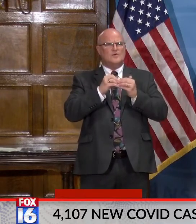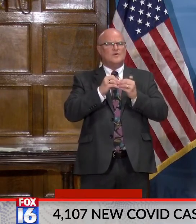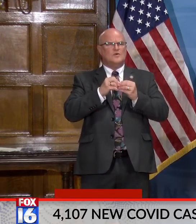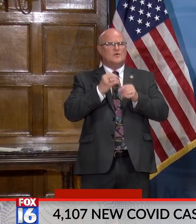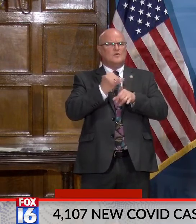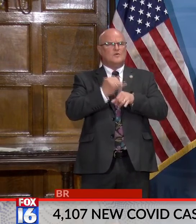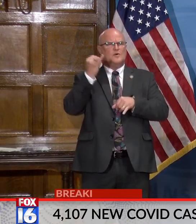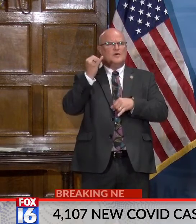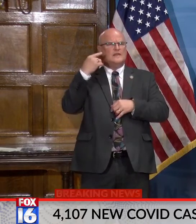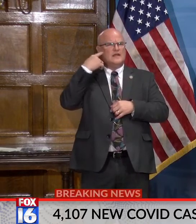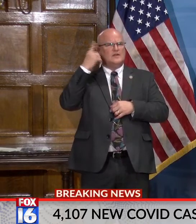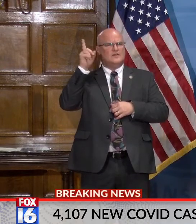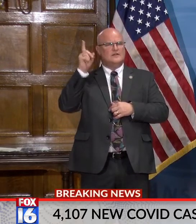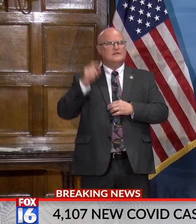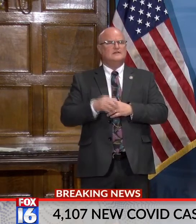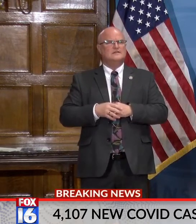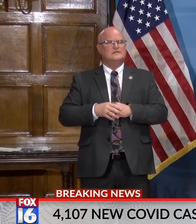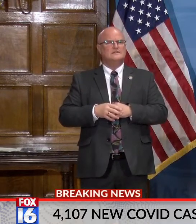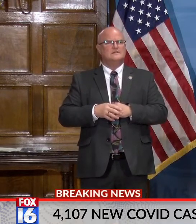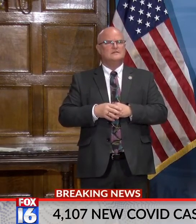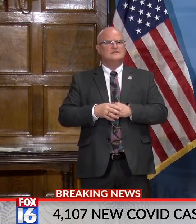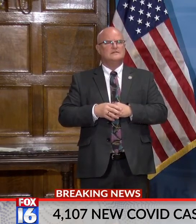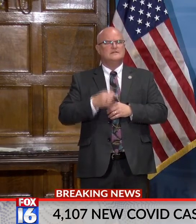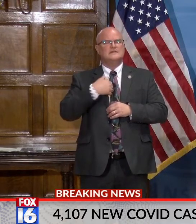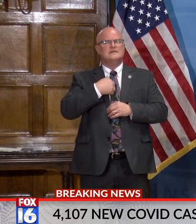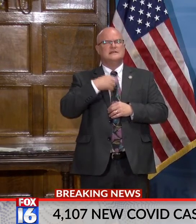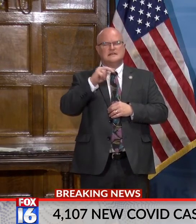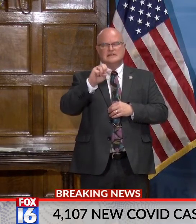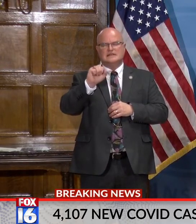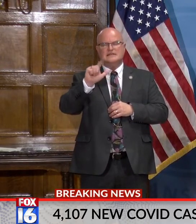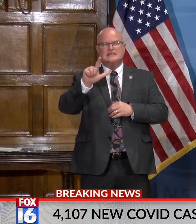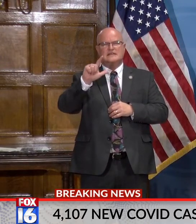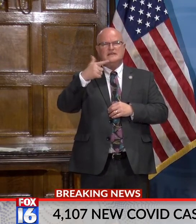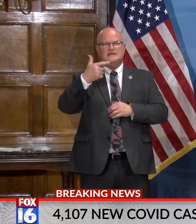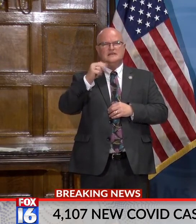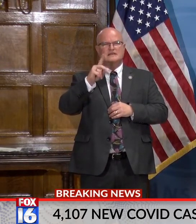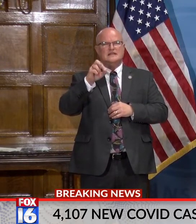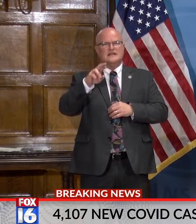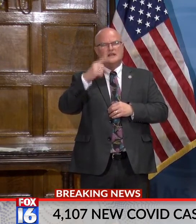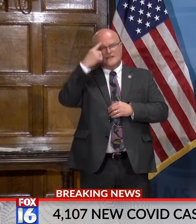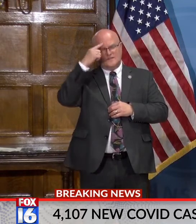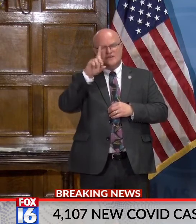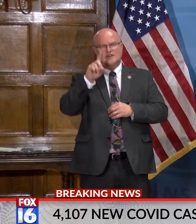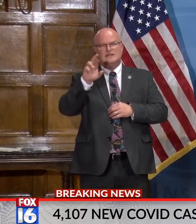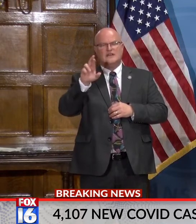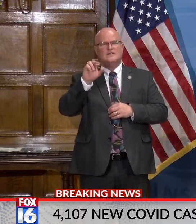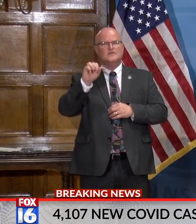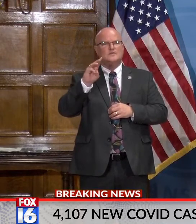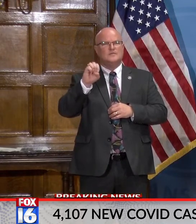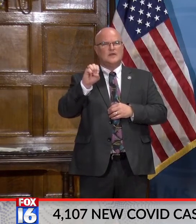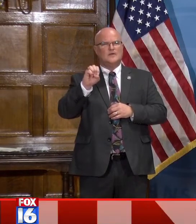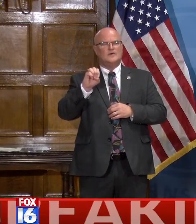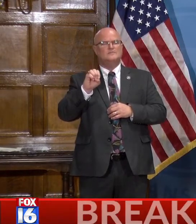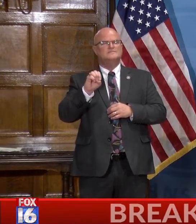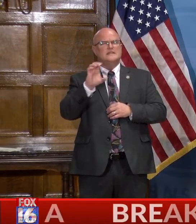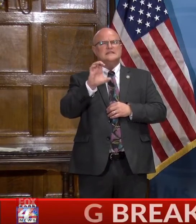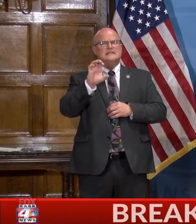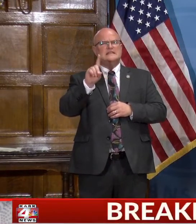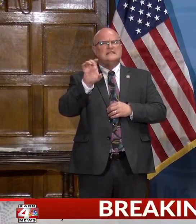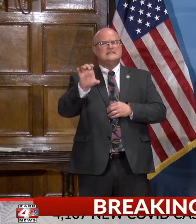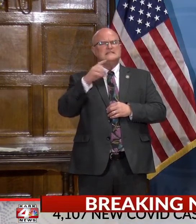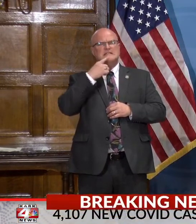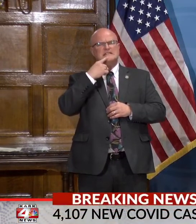I heard? Yes, Governor, it's Neil Gladner in Hot Springs. This is for Dr. Romero. CDC talked a couple of days ago